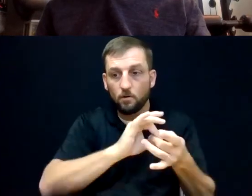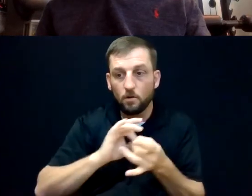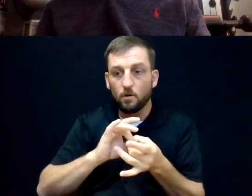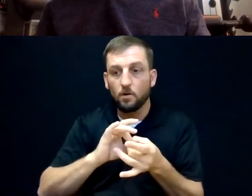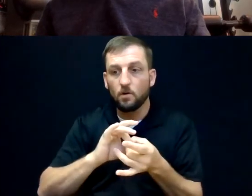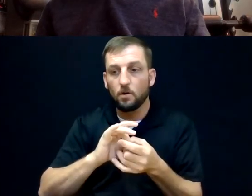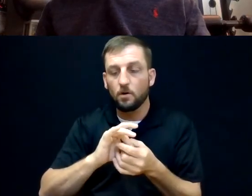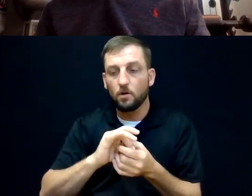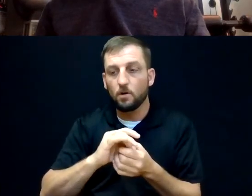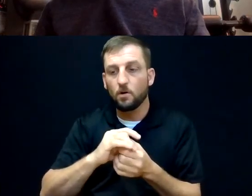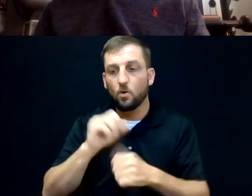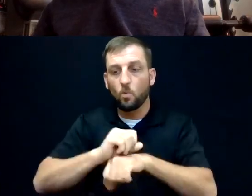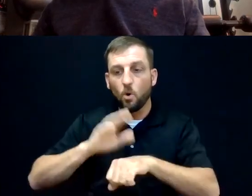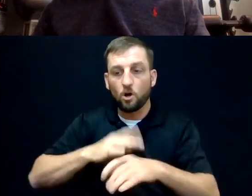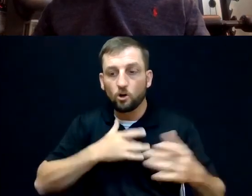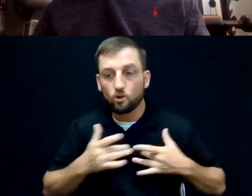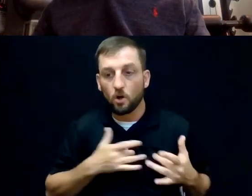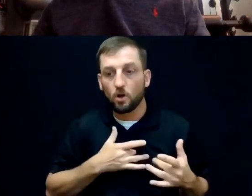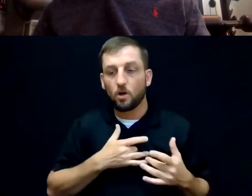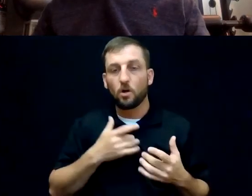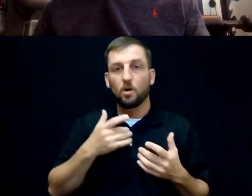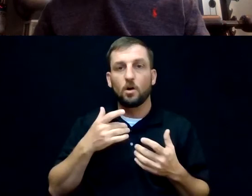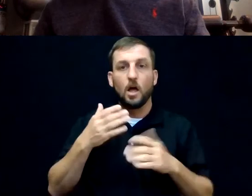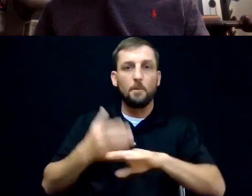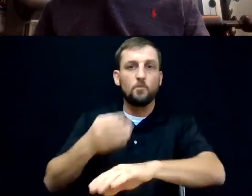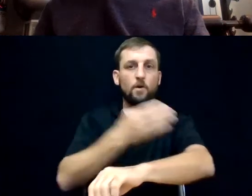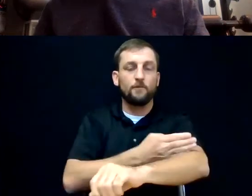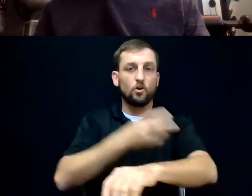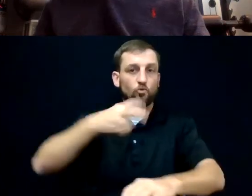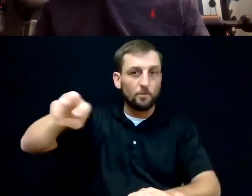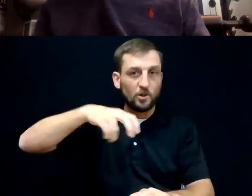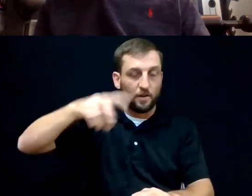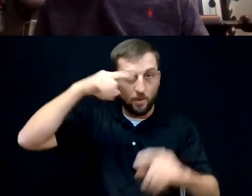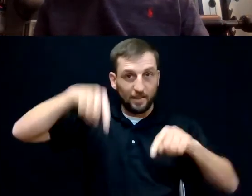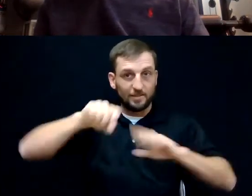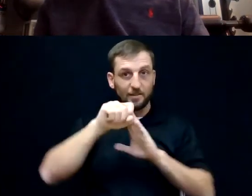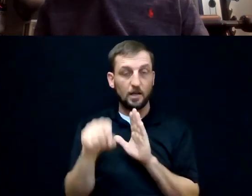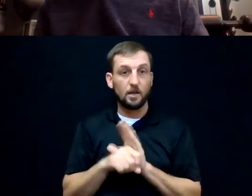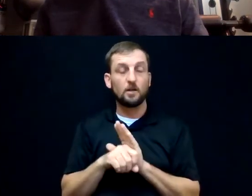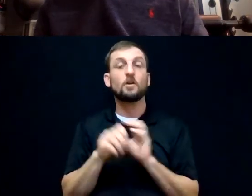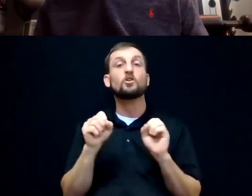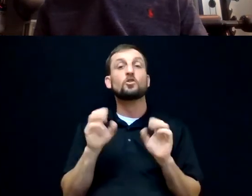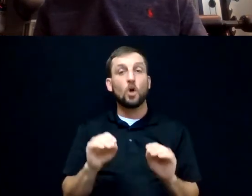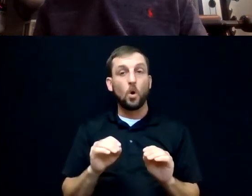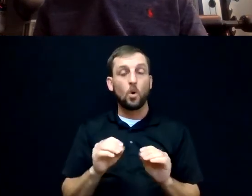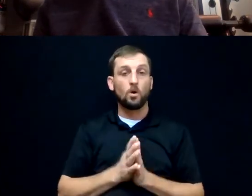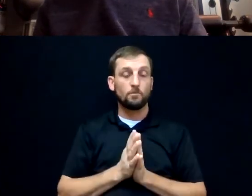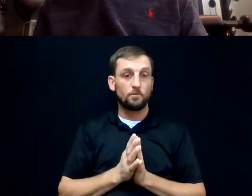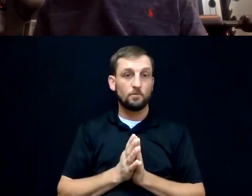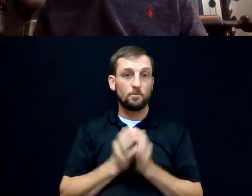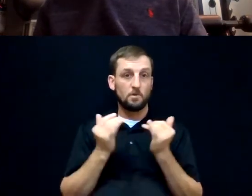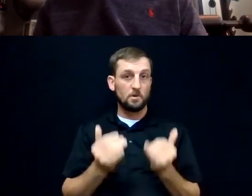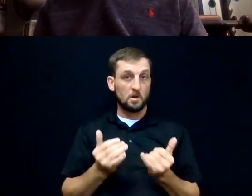and improve our transportation in our state. So with that being said, we're going